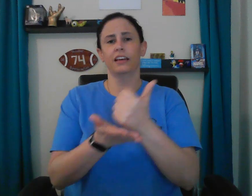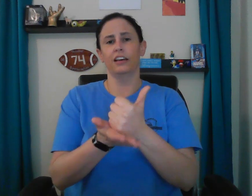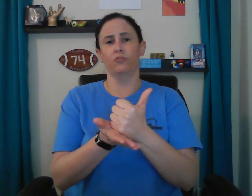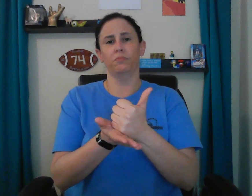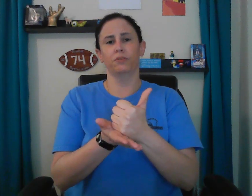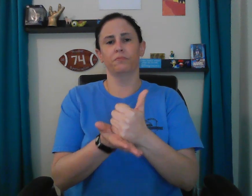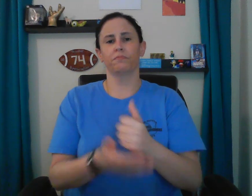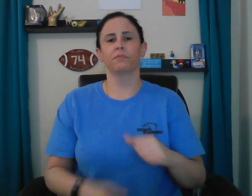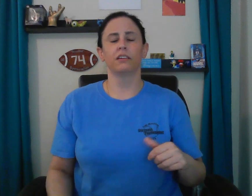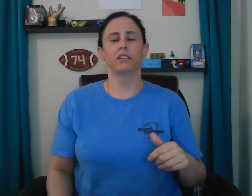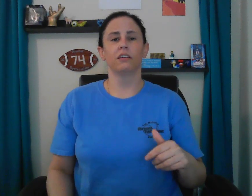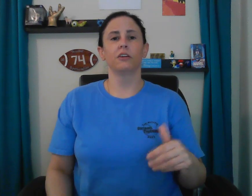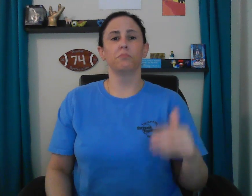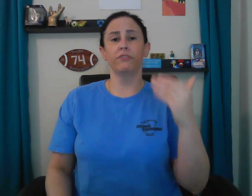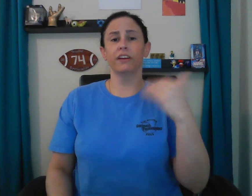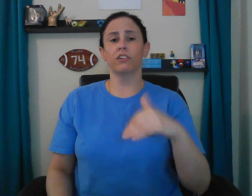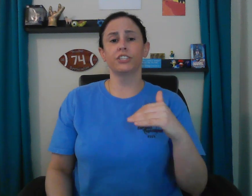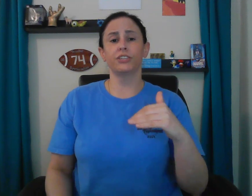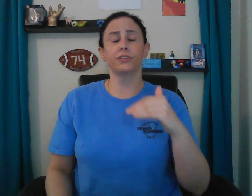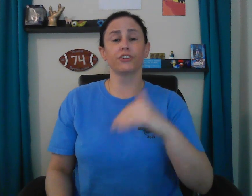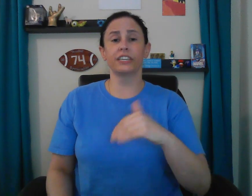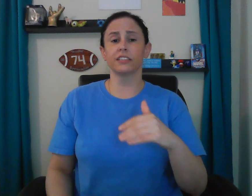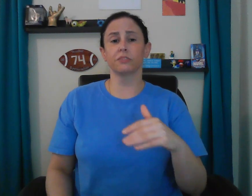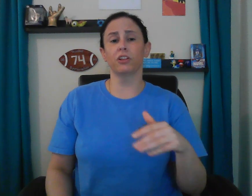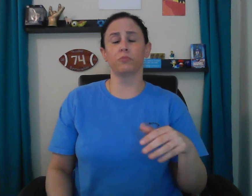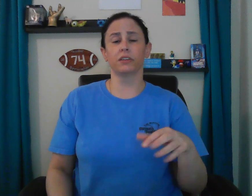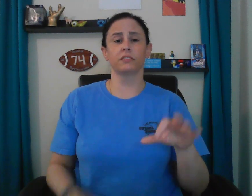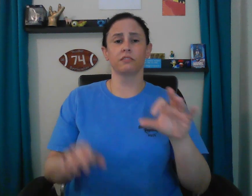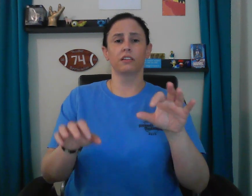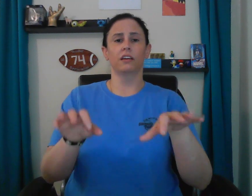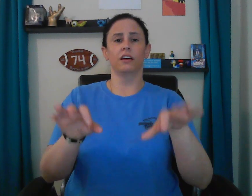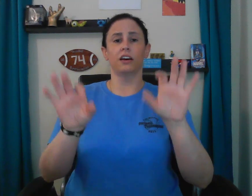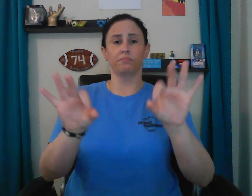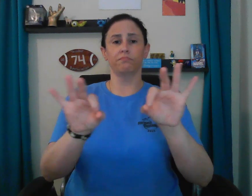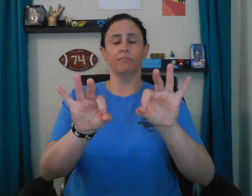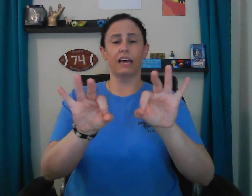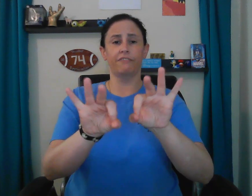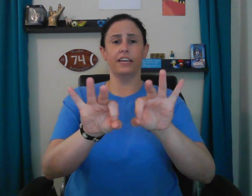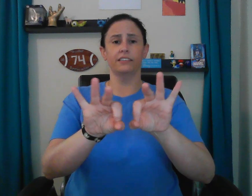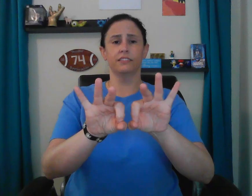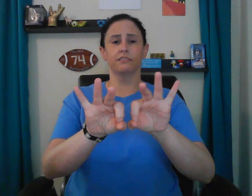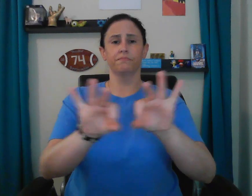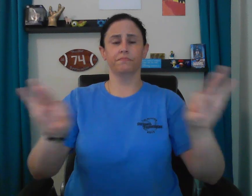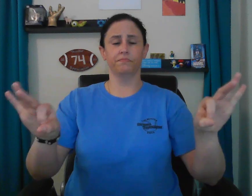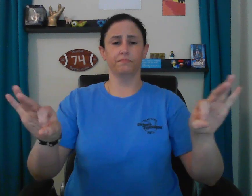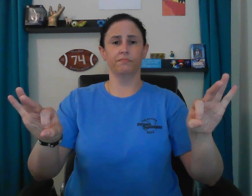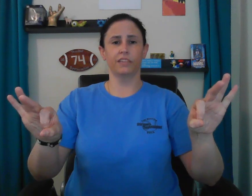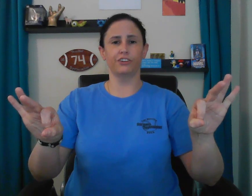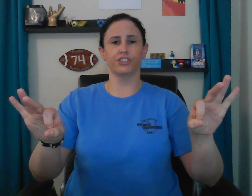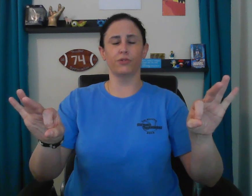help. Moving on to degrees and diplomas, F hands, and you're showing